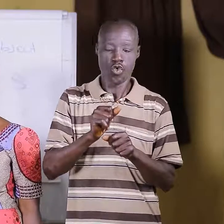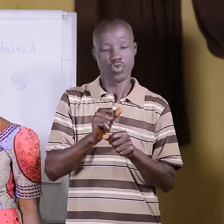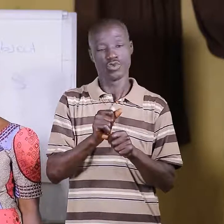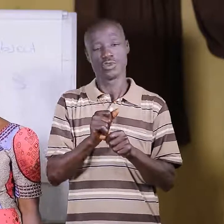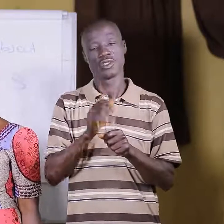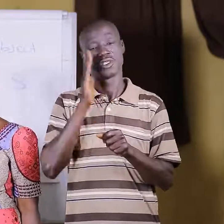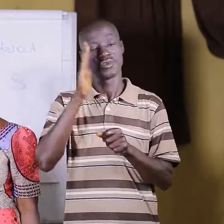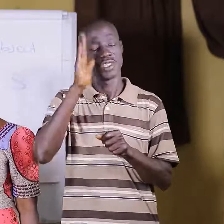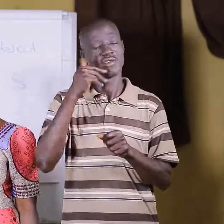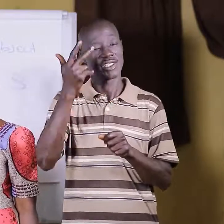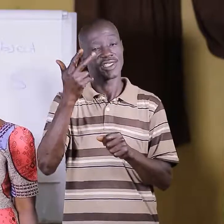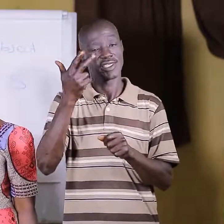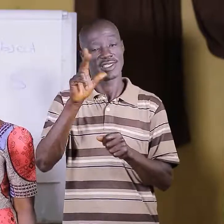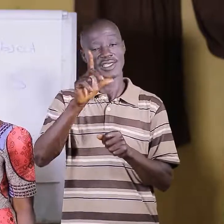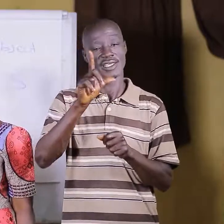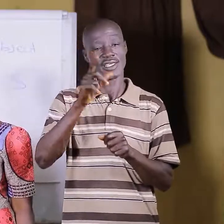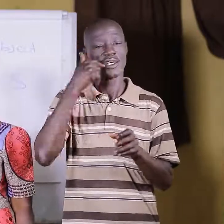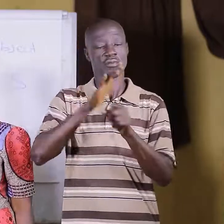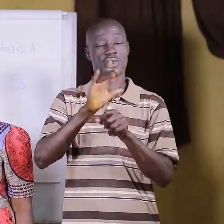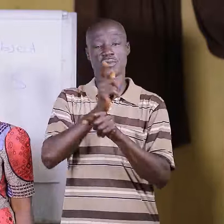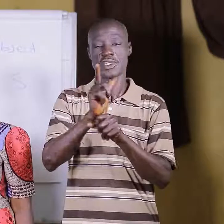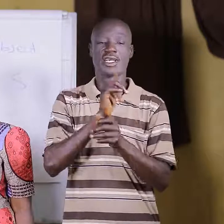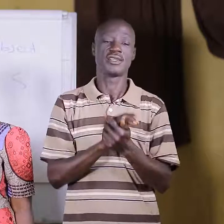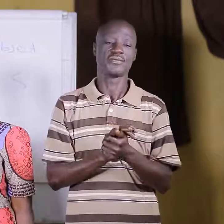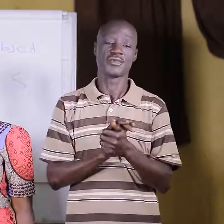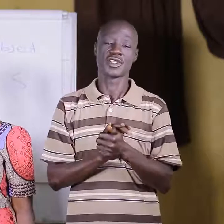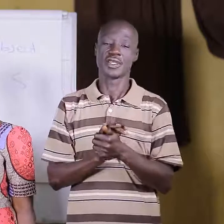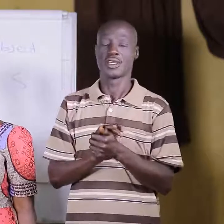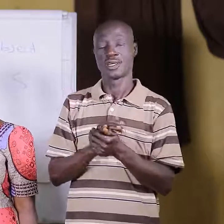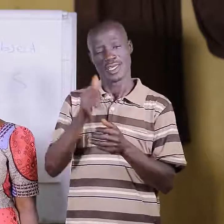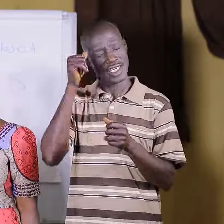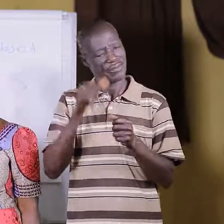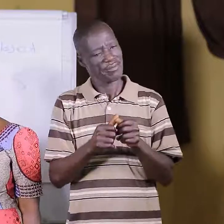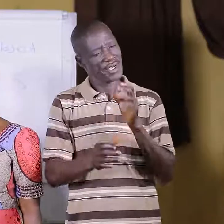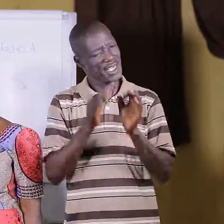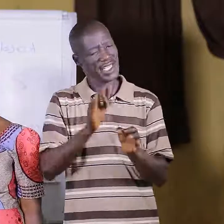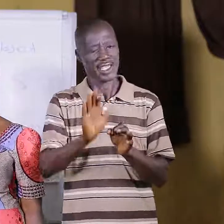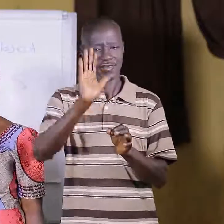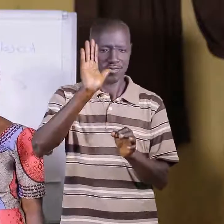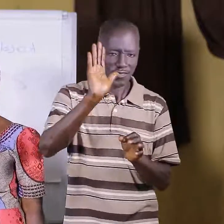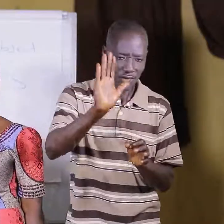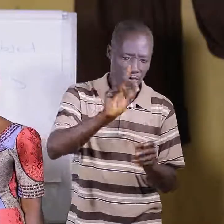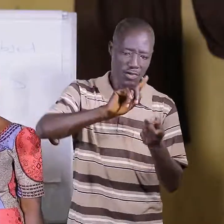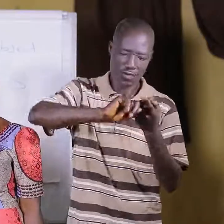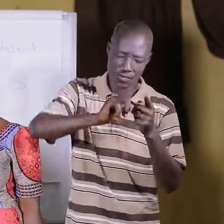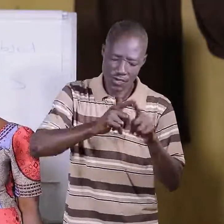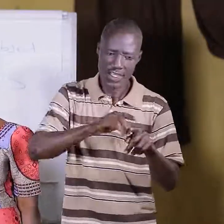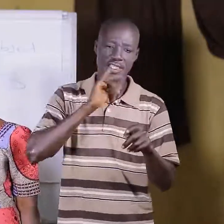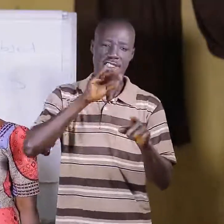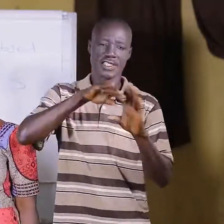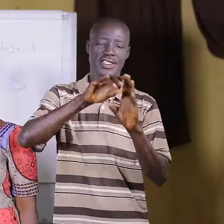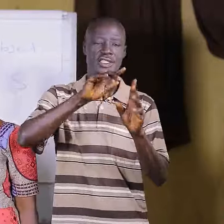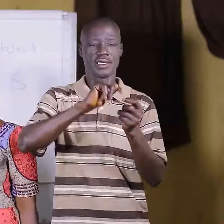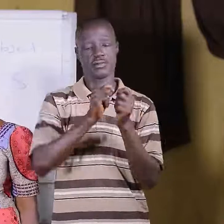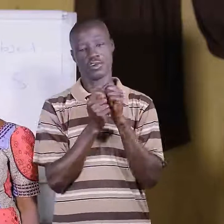Israelites. Peradventure a friend is into trouble, my students. Don't look at it and say, you thank God